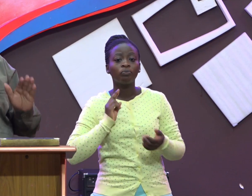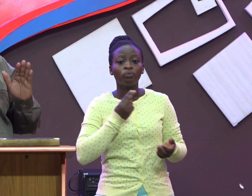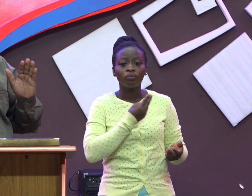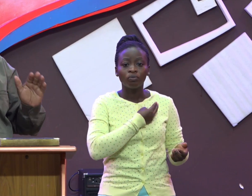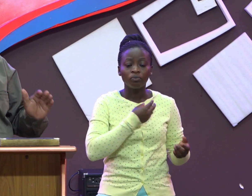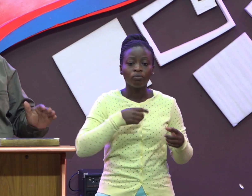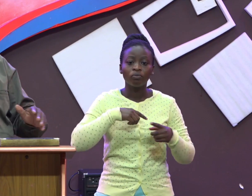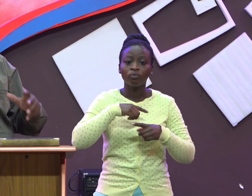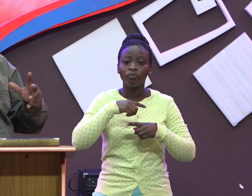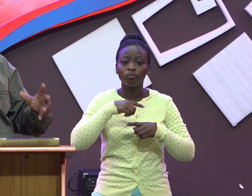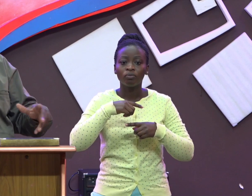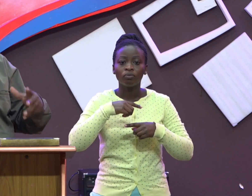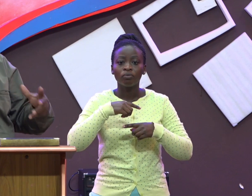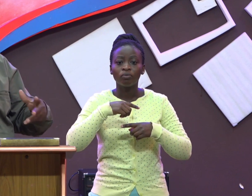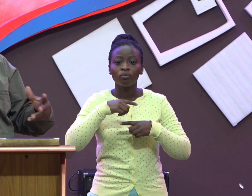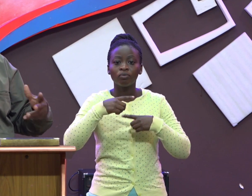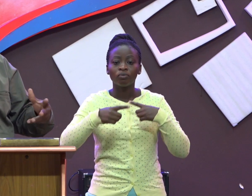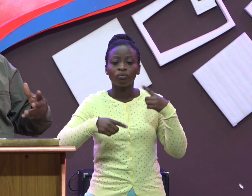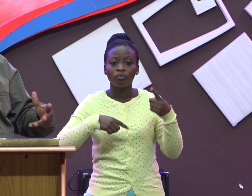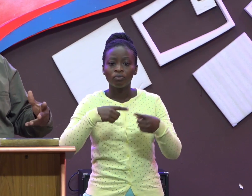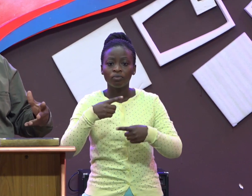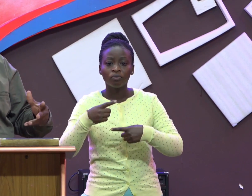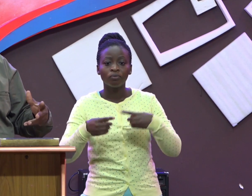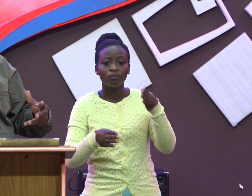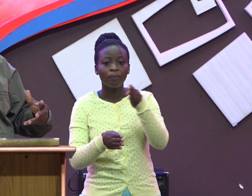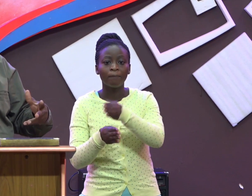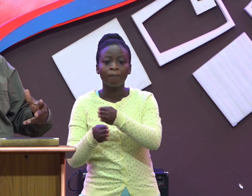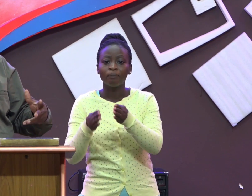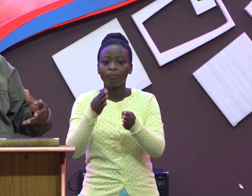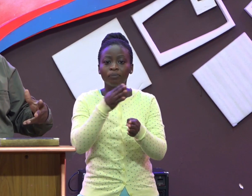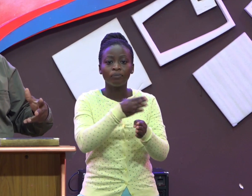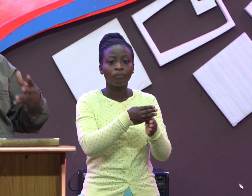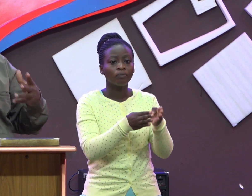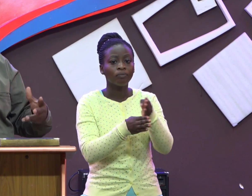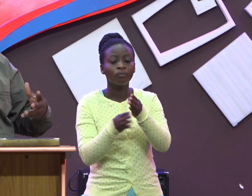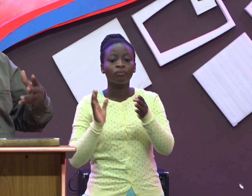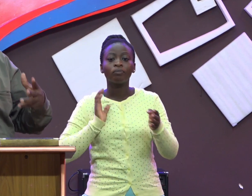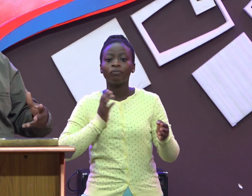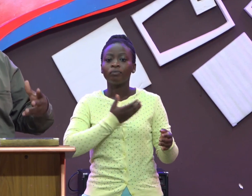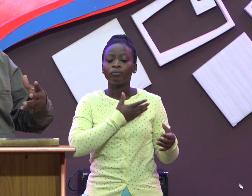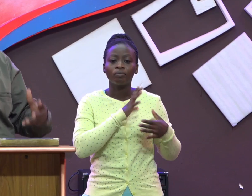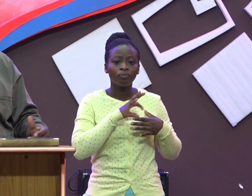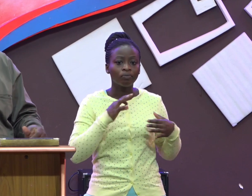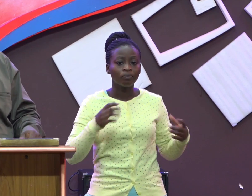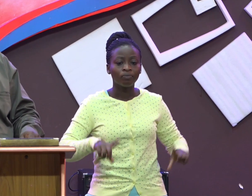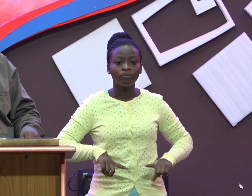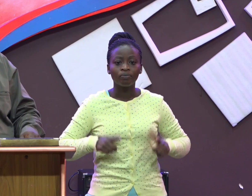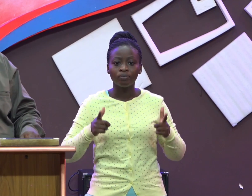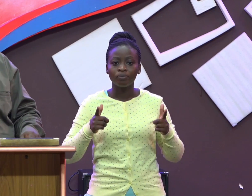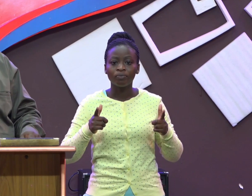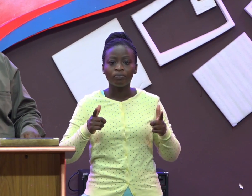always continue to always continually build up our spiritual life. It takes a human